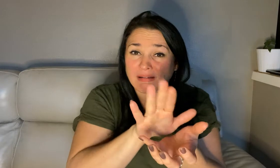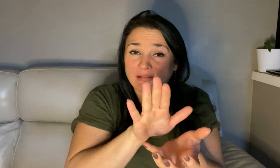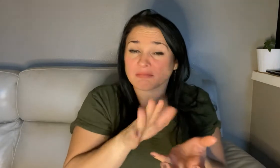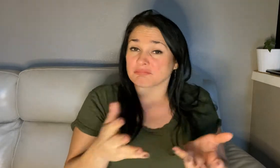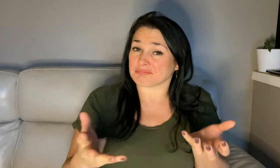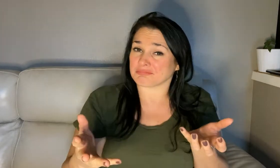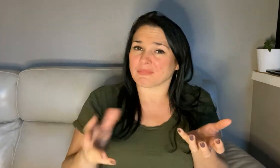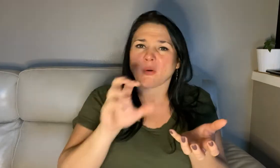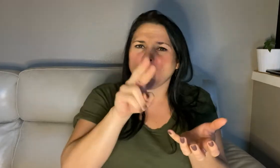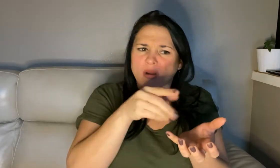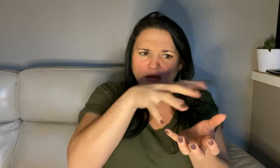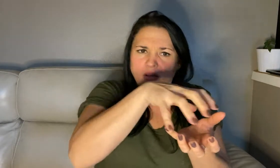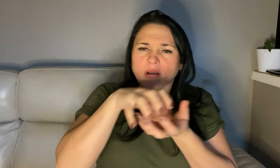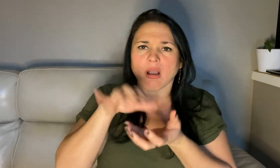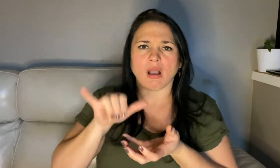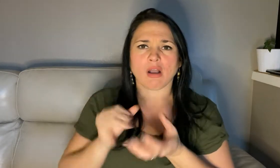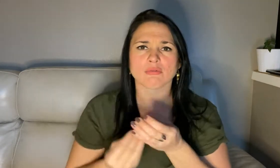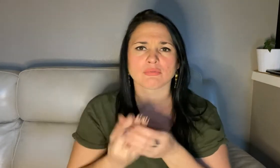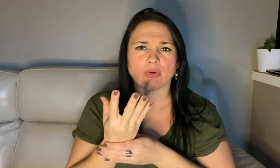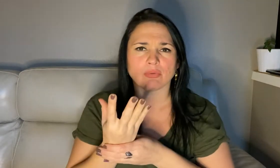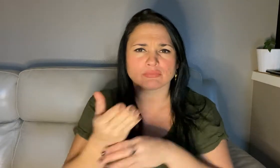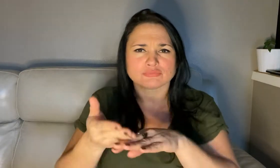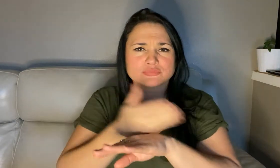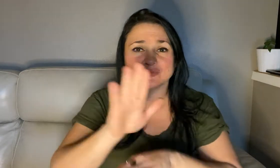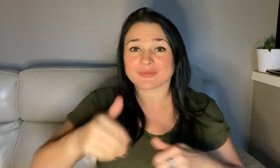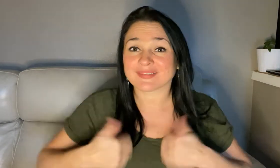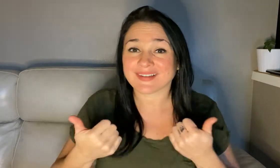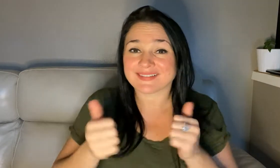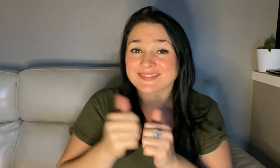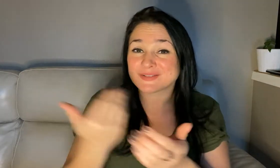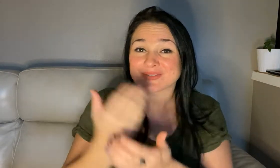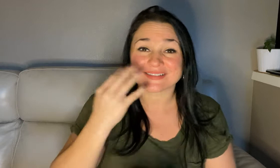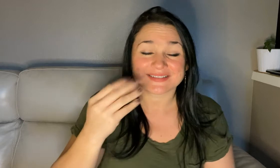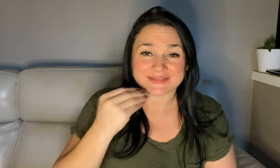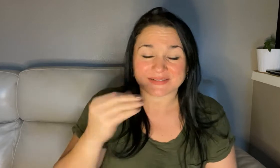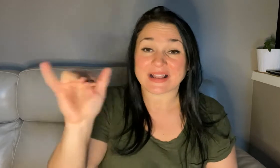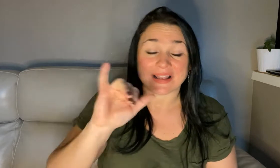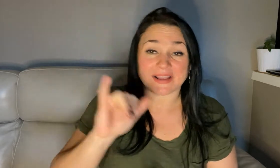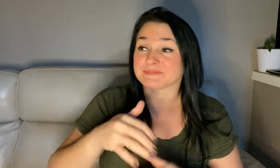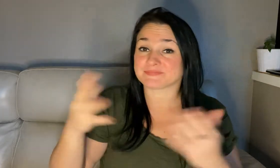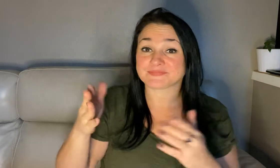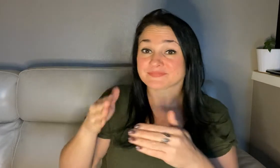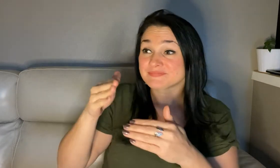those experiences, are you just going to hold them in and just let them stay? Or will you take them to let them grow and improve in your